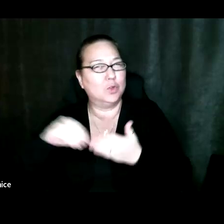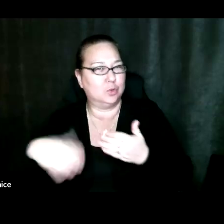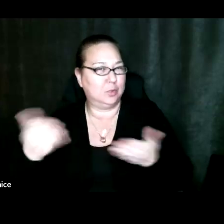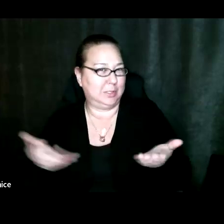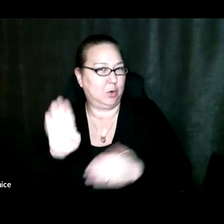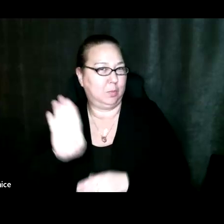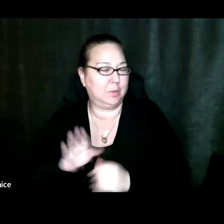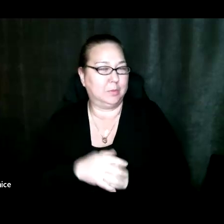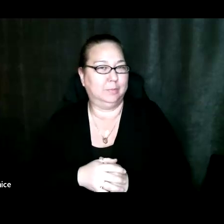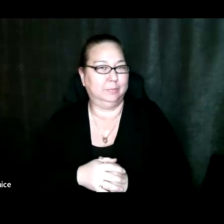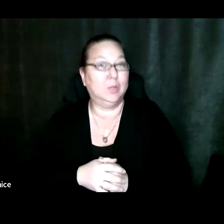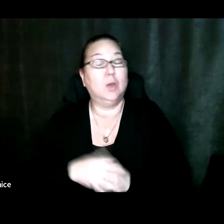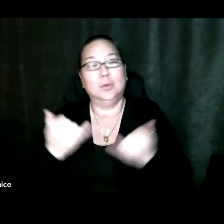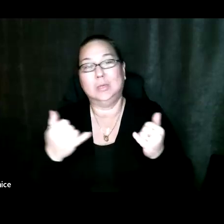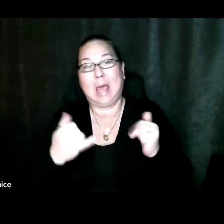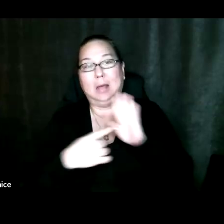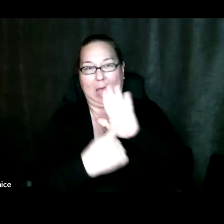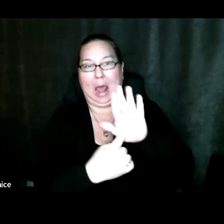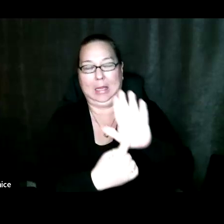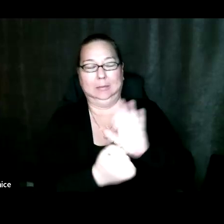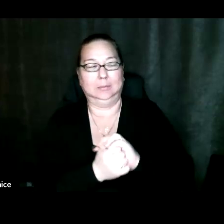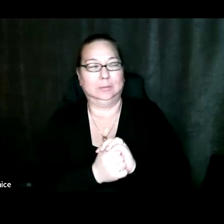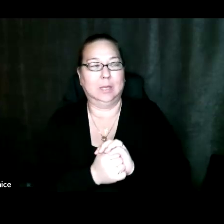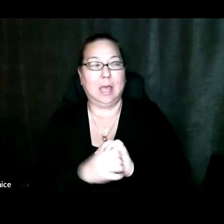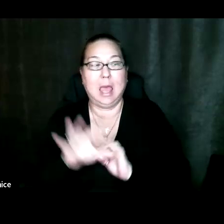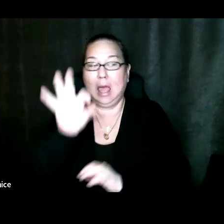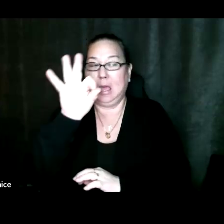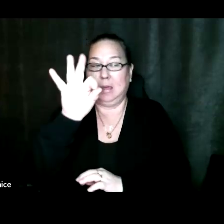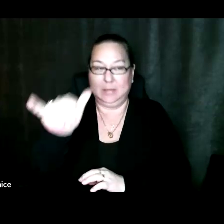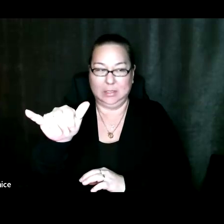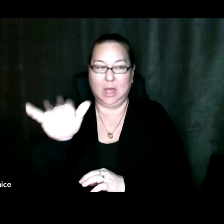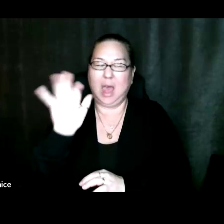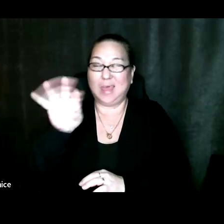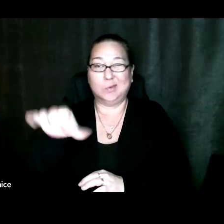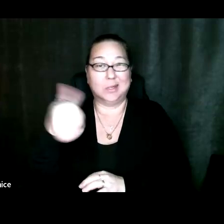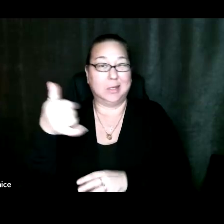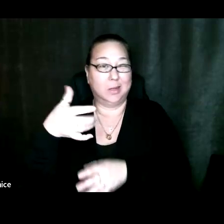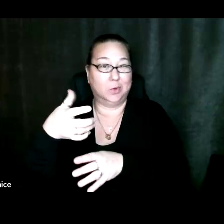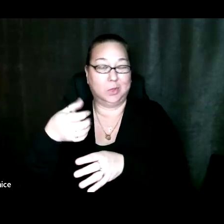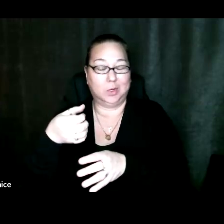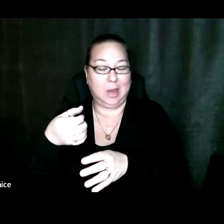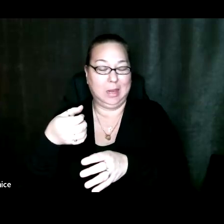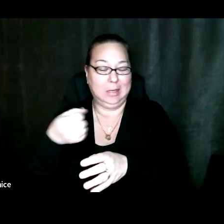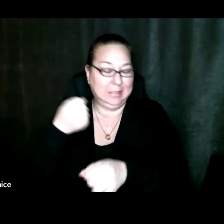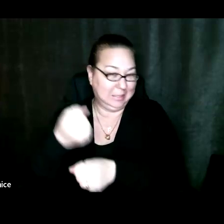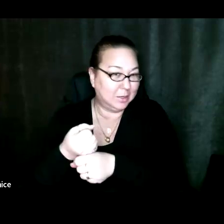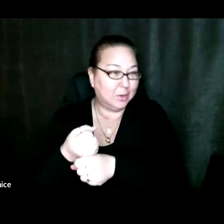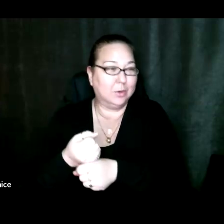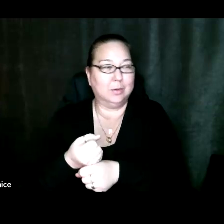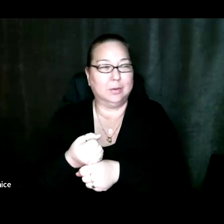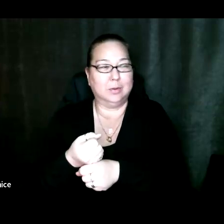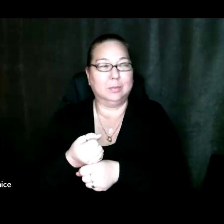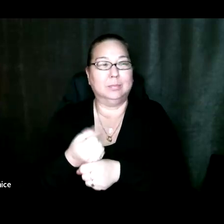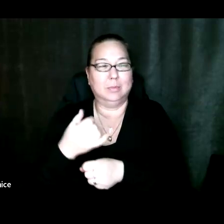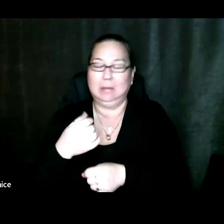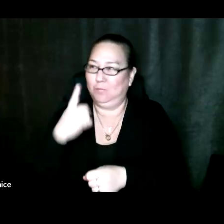So the highlights. Fiscal year 24 was another year in our long tradition, I think about 35 years